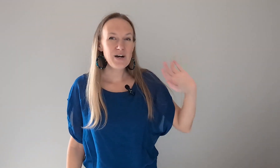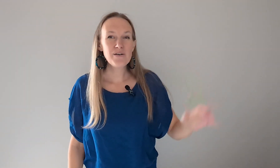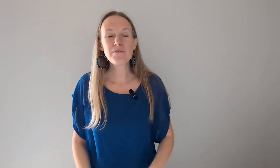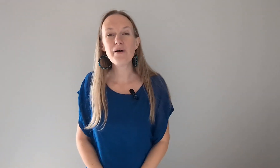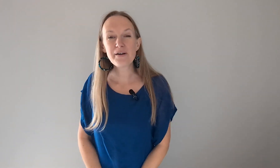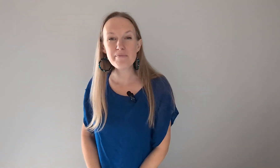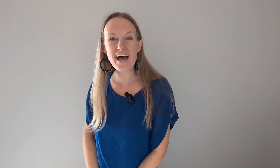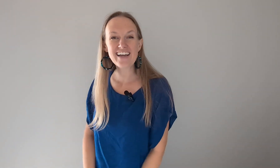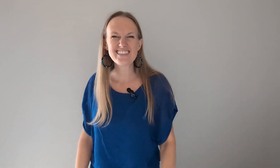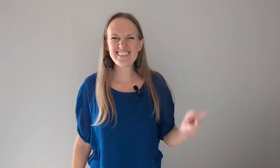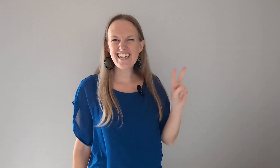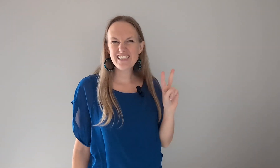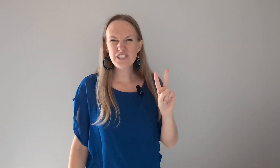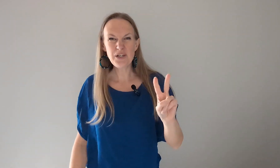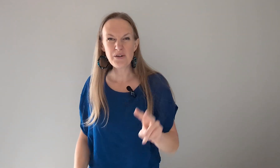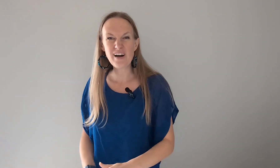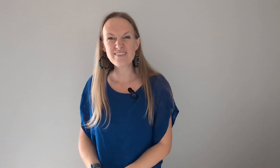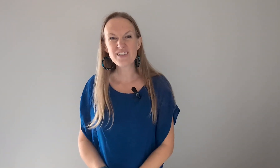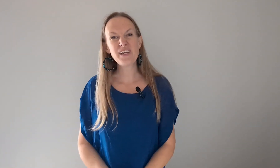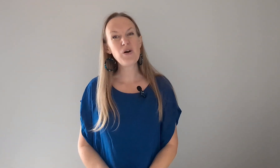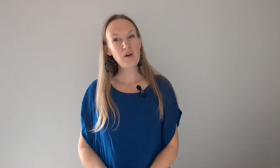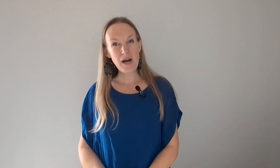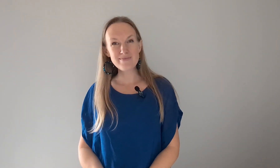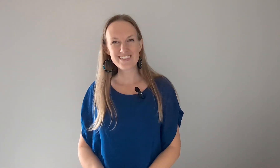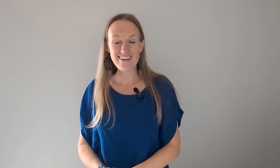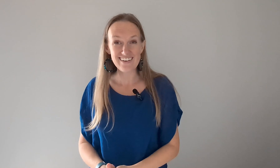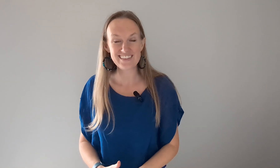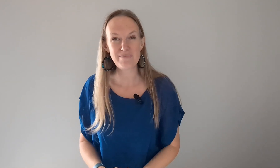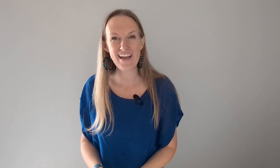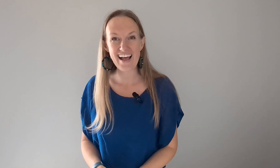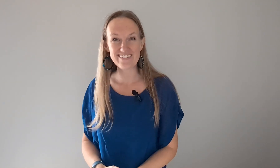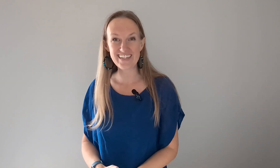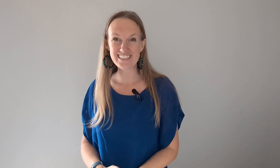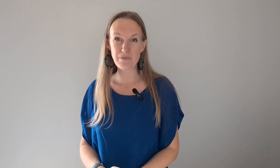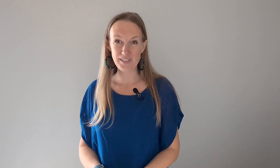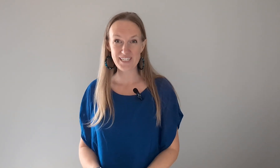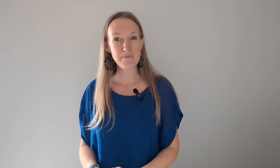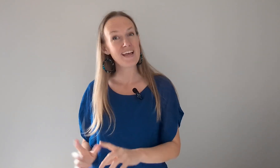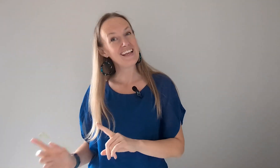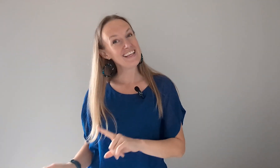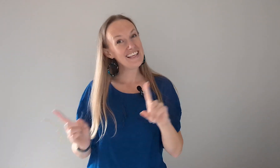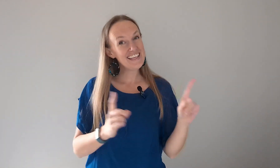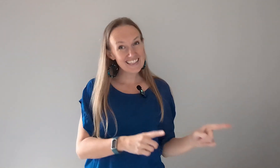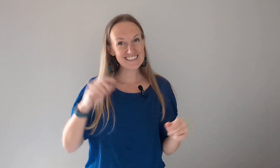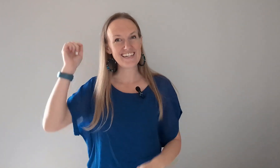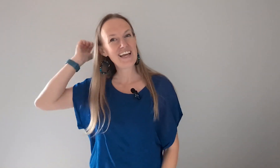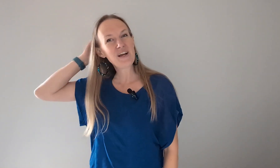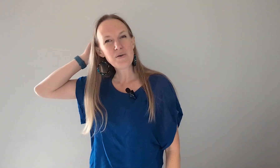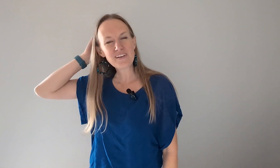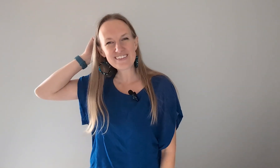Hello and welcome back to day 2 of learning "Oh Come to the Altar" by Elevation Worship. Yesterday we learned